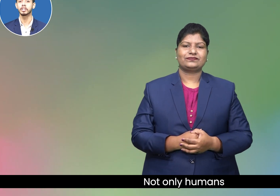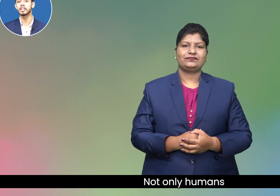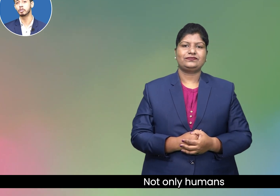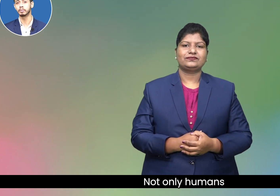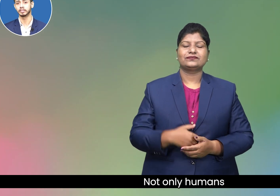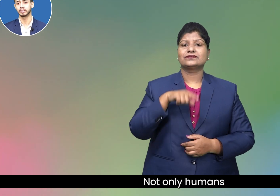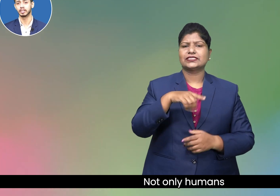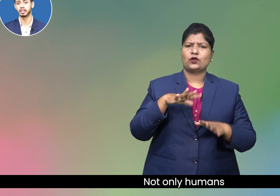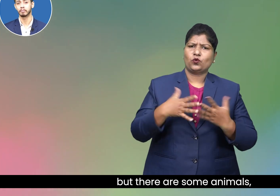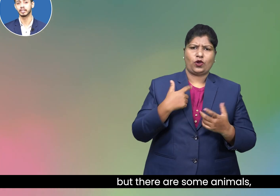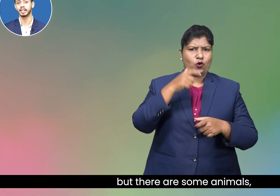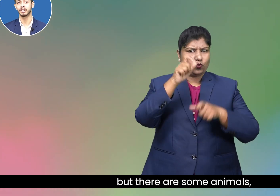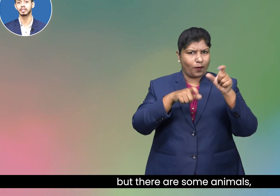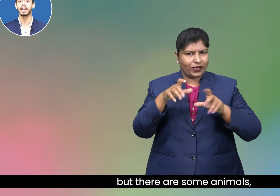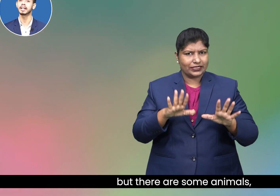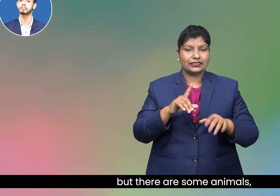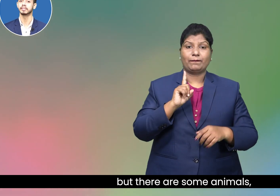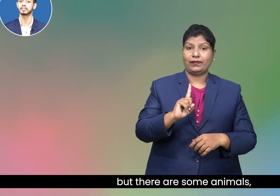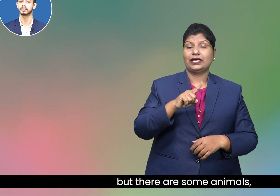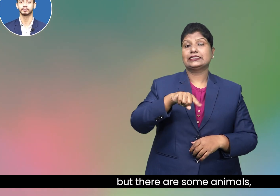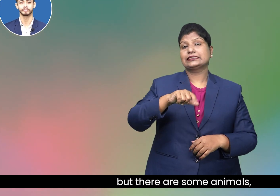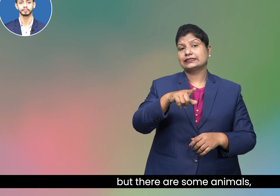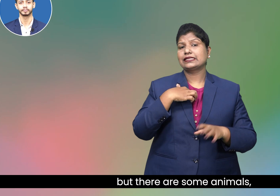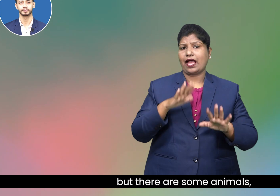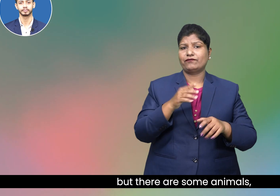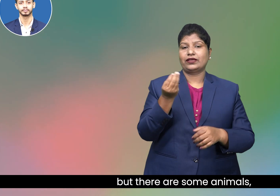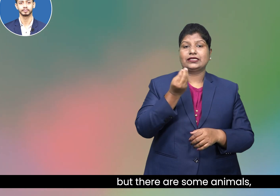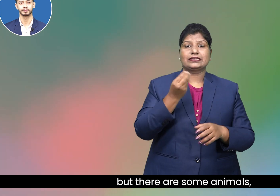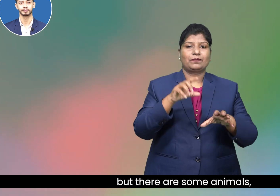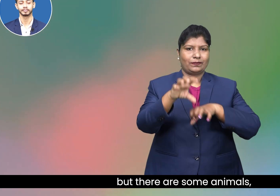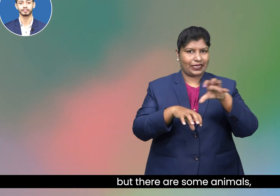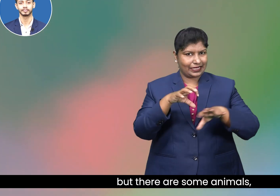Not only humans, but there are some animals